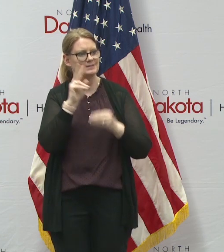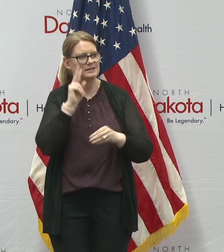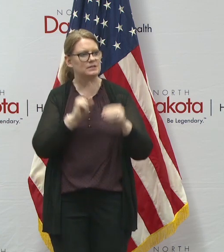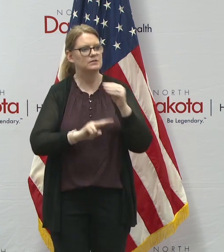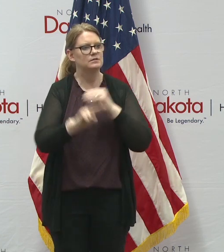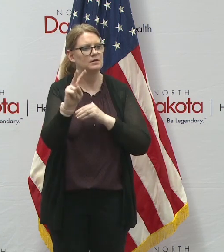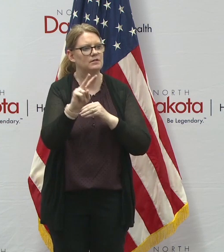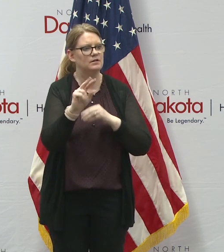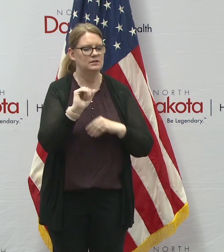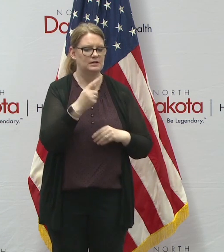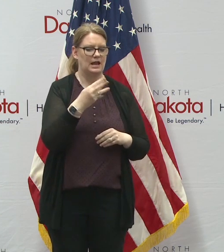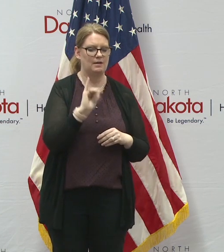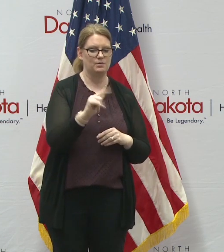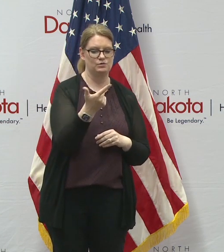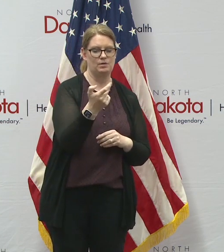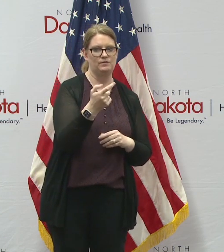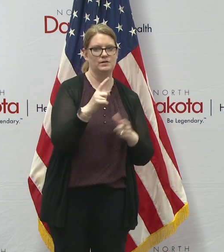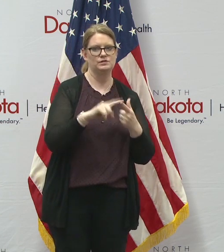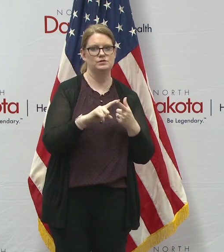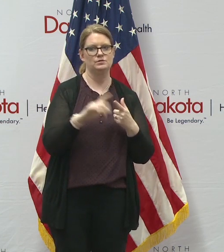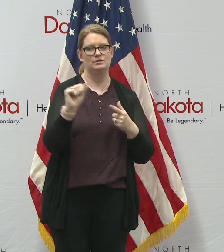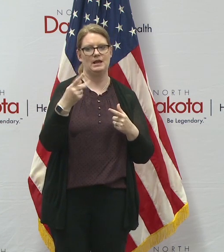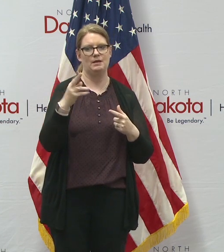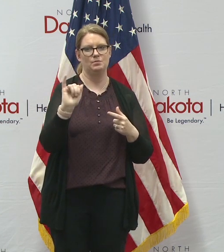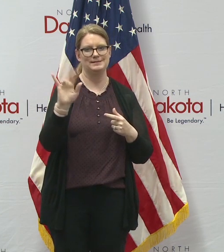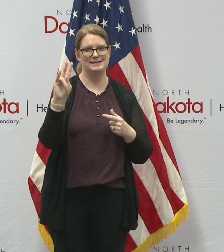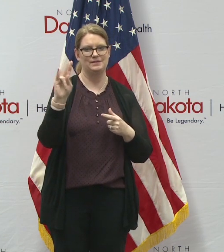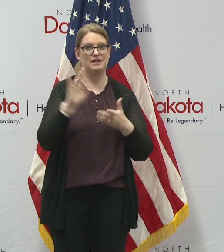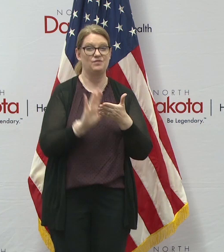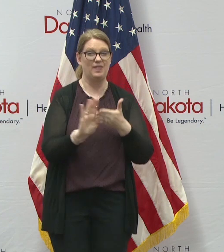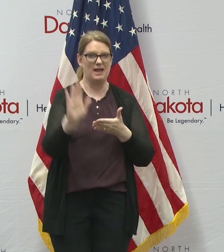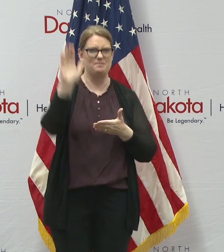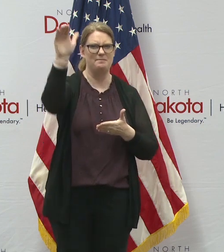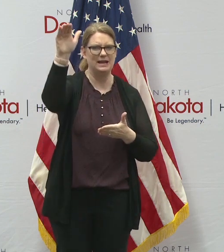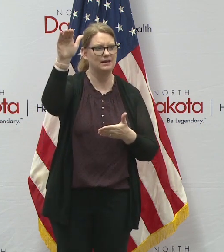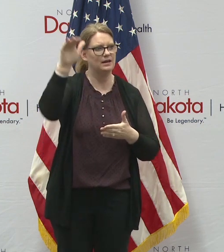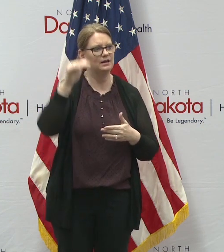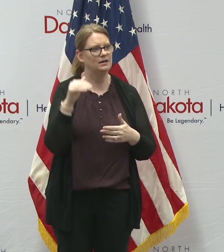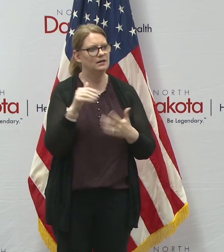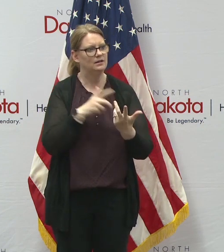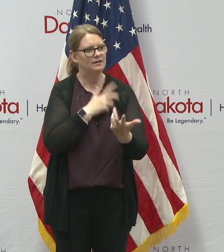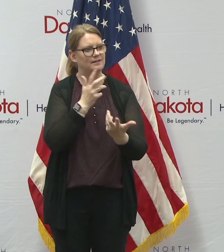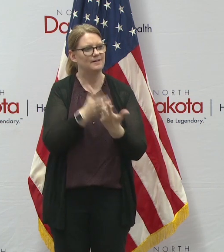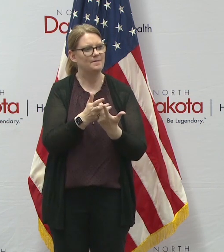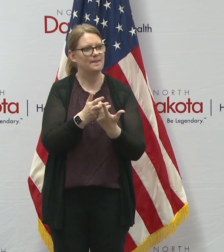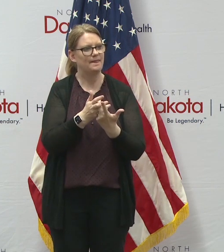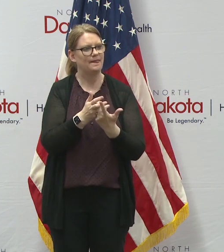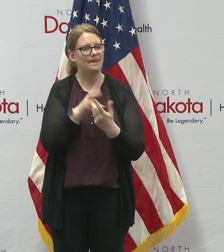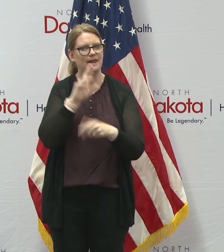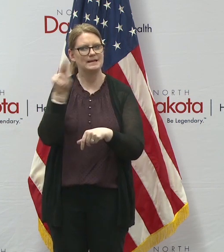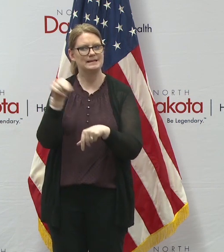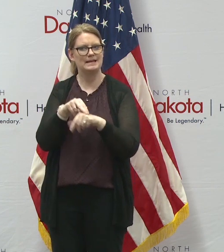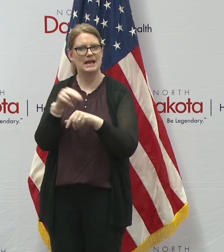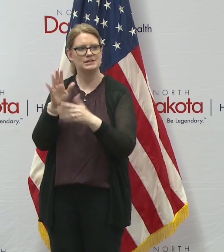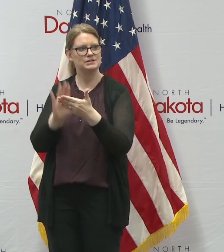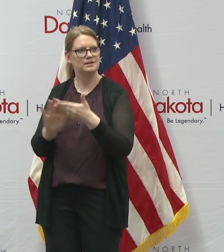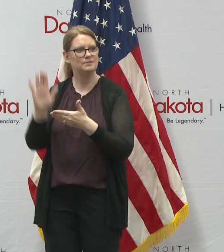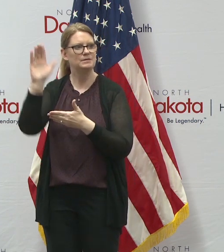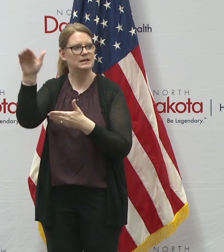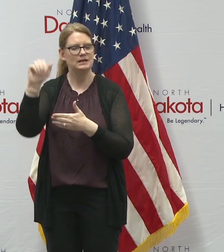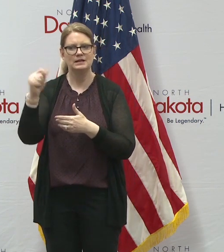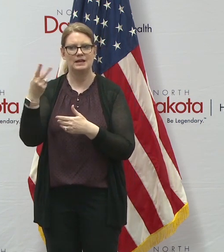from April 21st to April 17th, and that lines up with the projected national peak day of